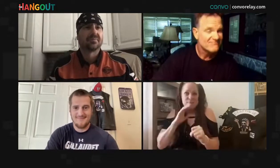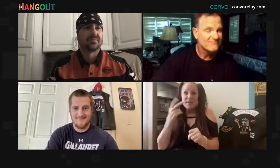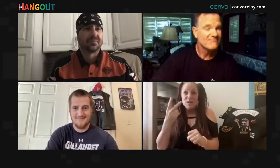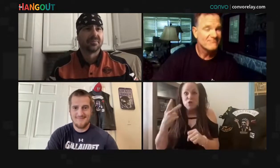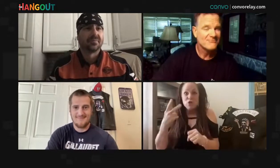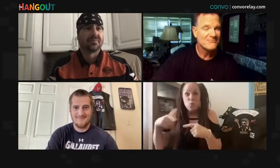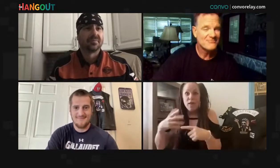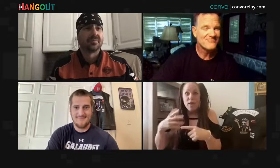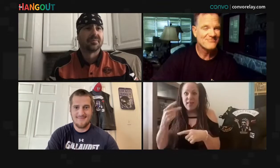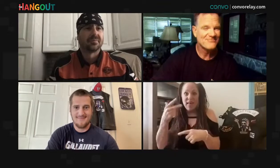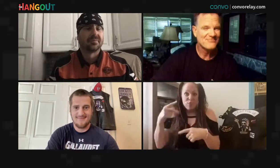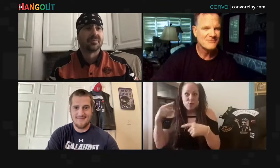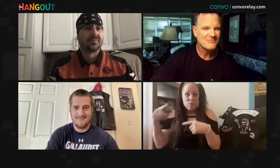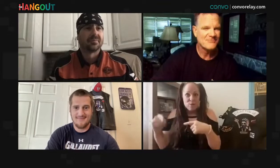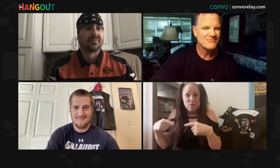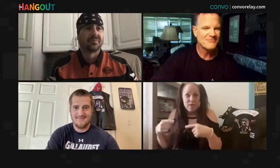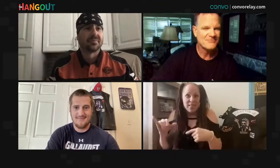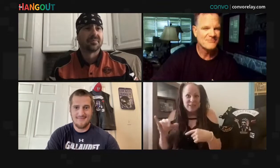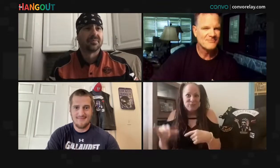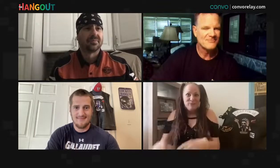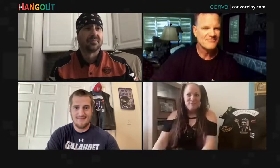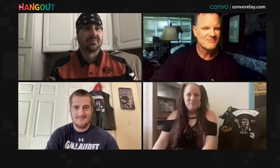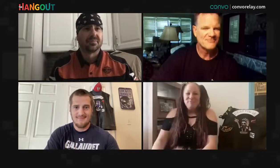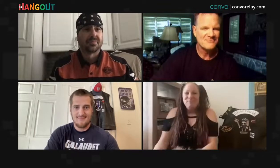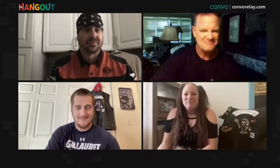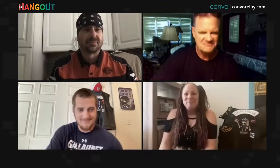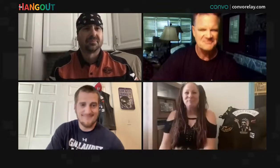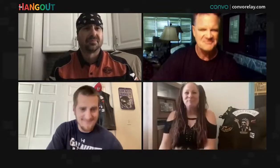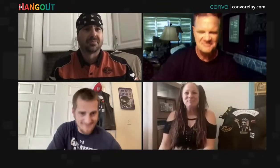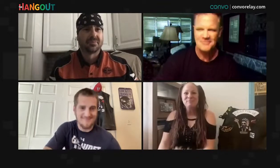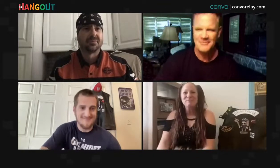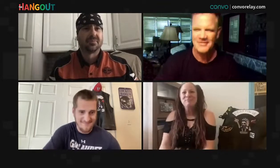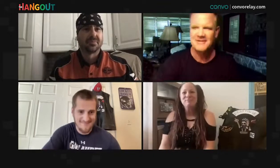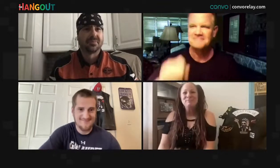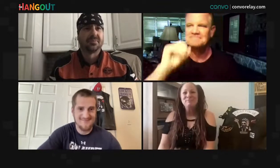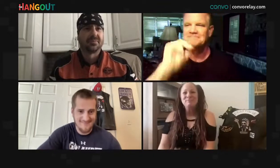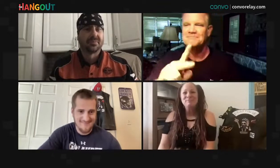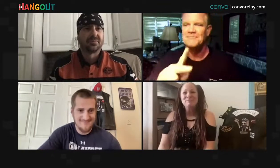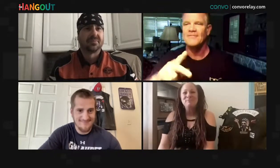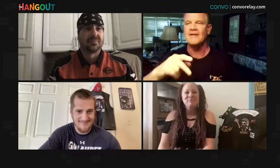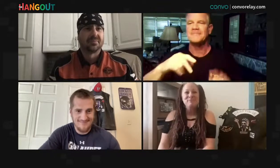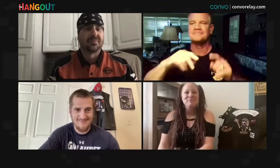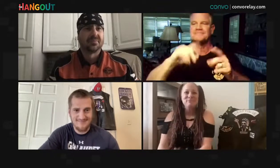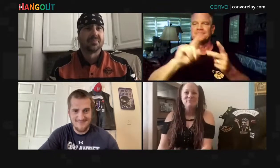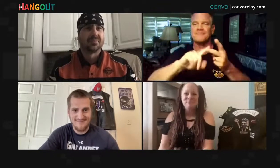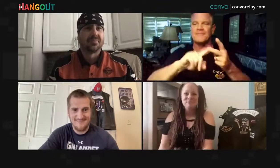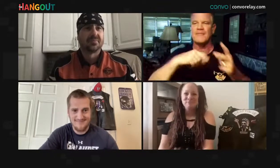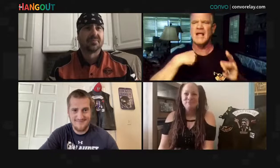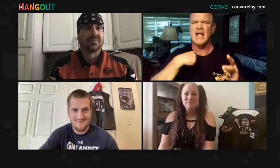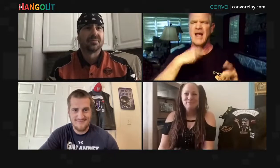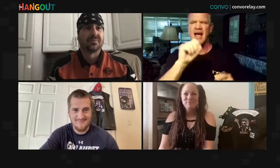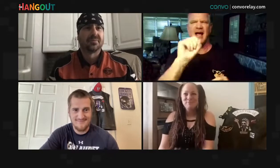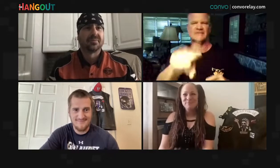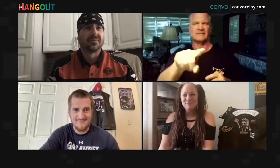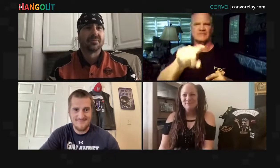female and a male. You can be riding a two-wheeler or a three-wheeler as well. All right, this is